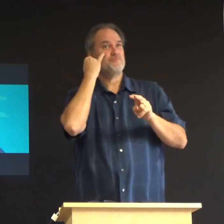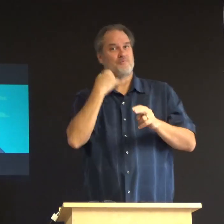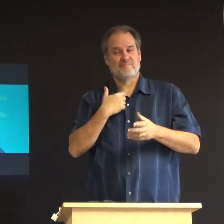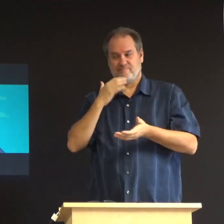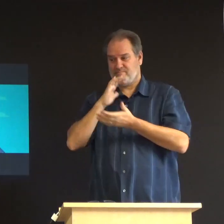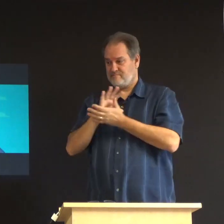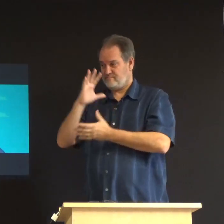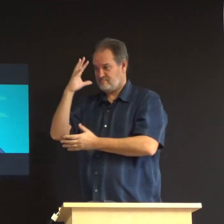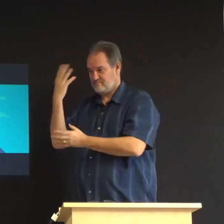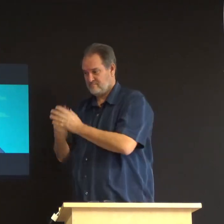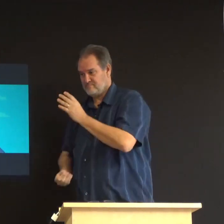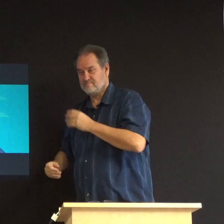for heaven to be with Christ.